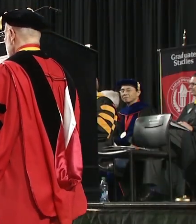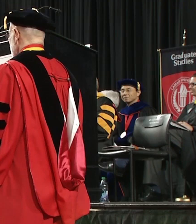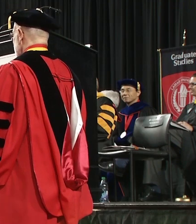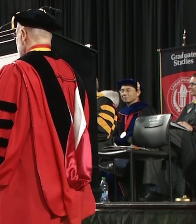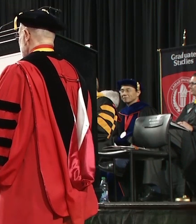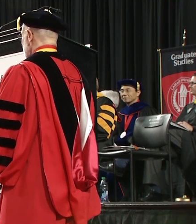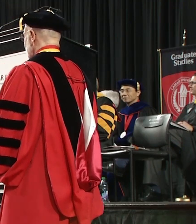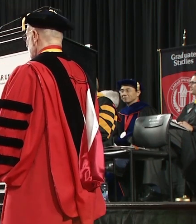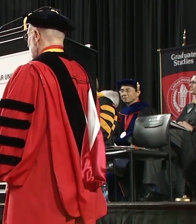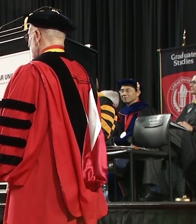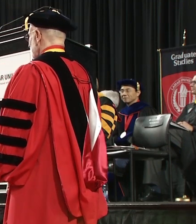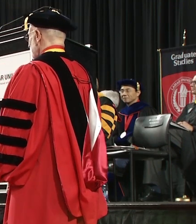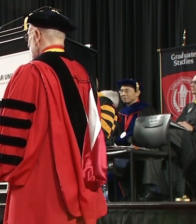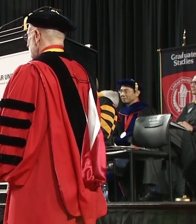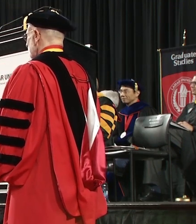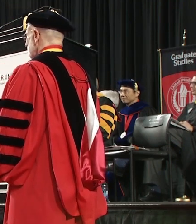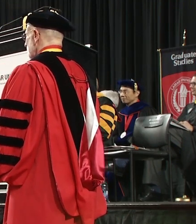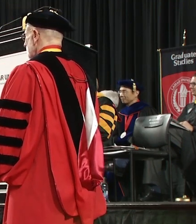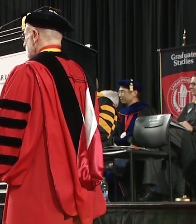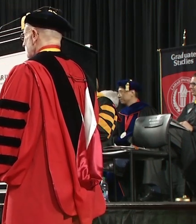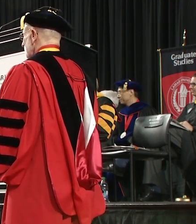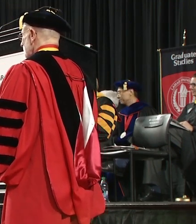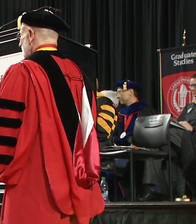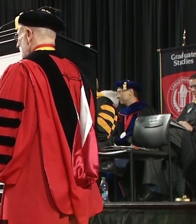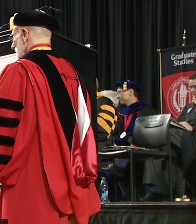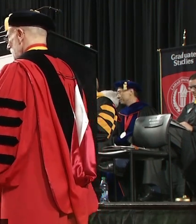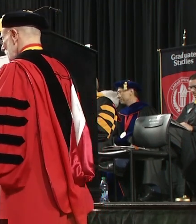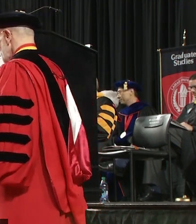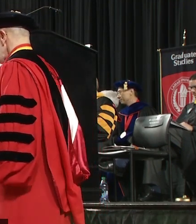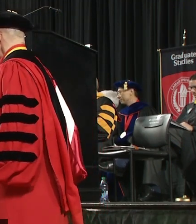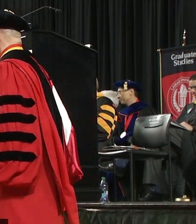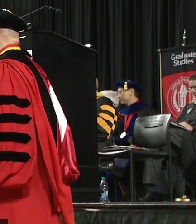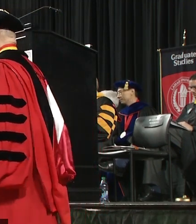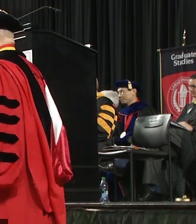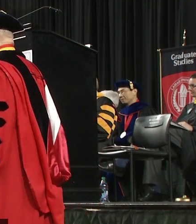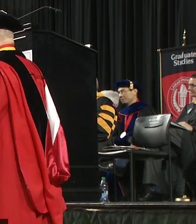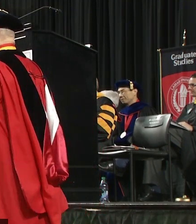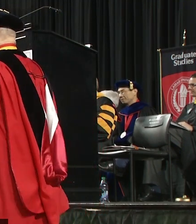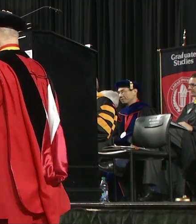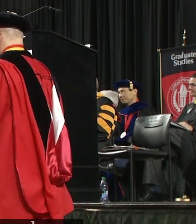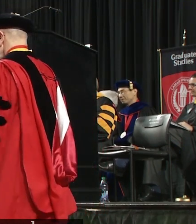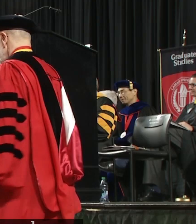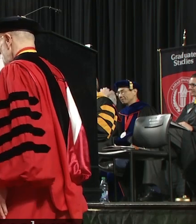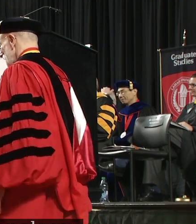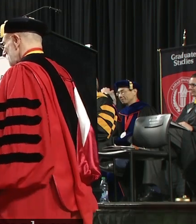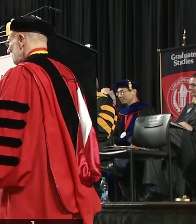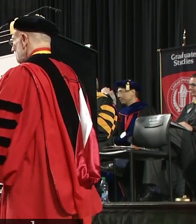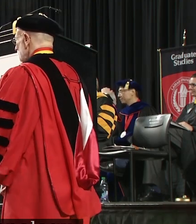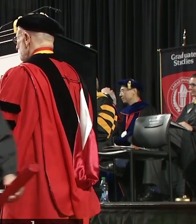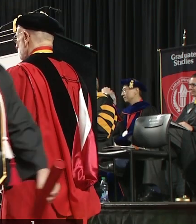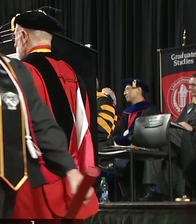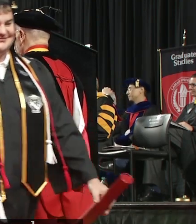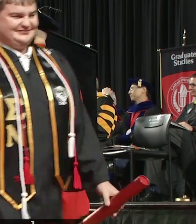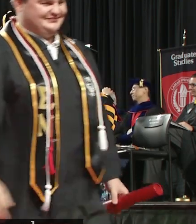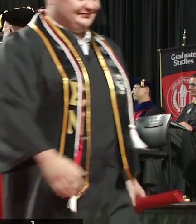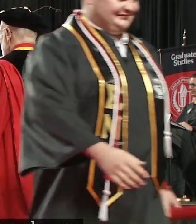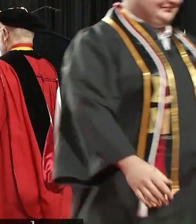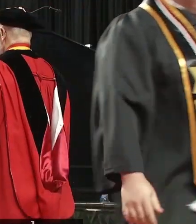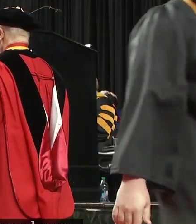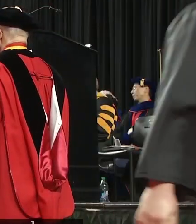Bachelor of Science in Industrial Technology, Christopher O'Neill Bennett.